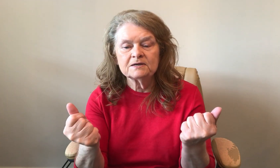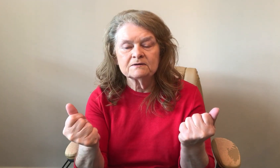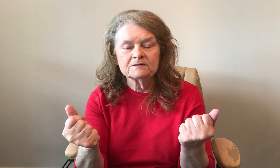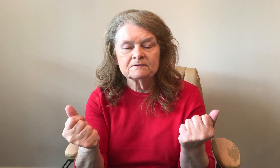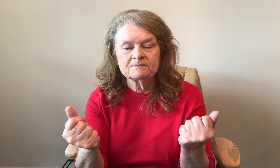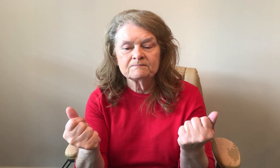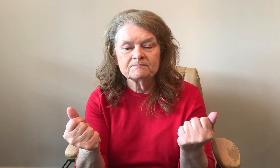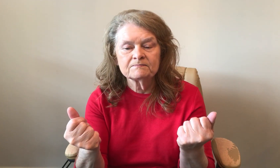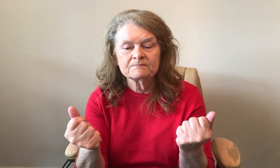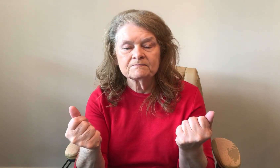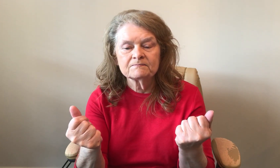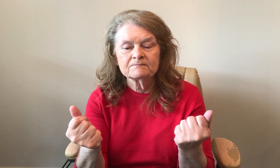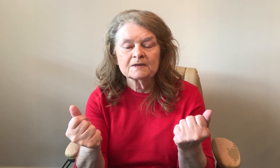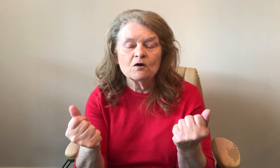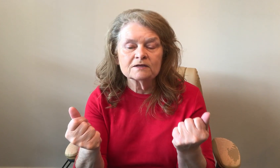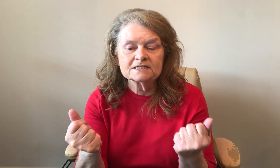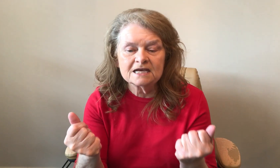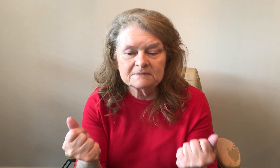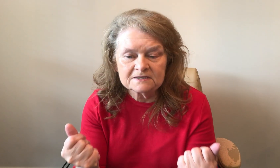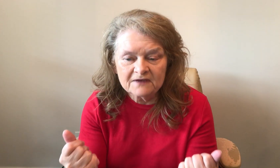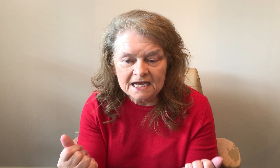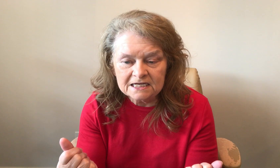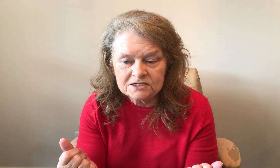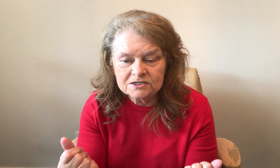Disappeared. Or the same as vanished.